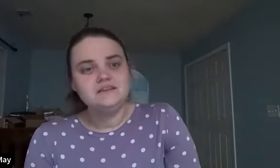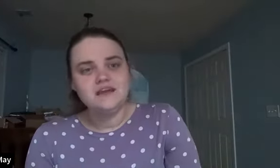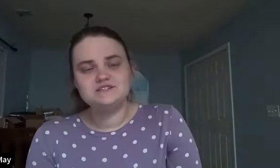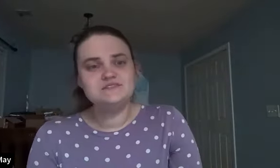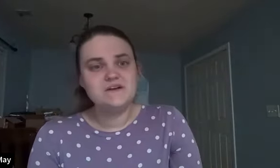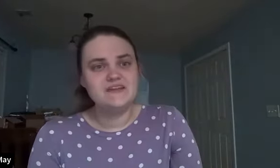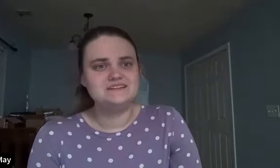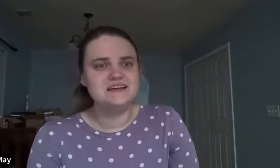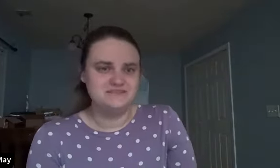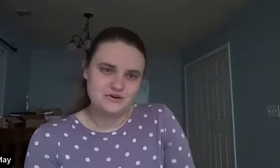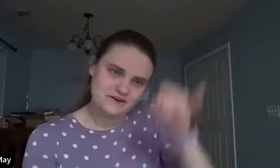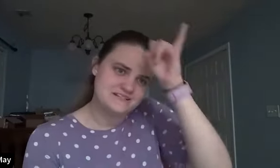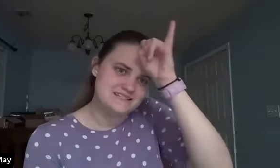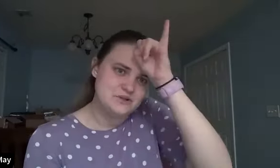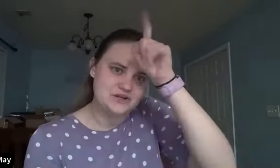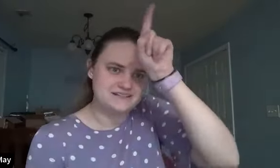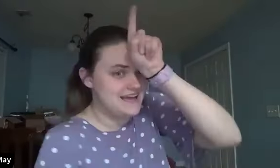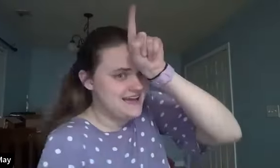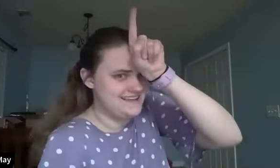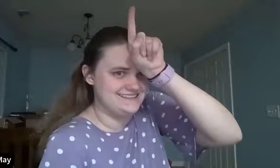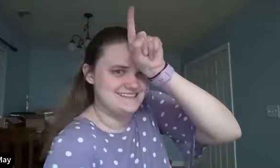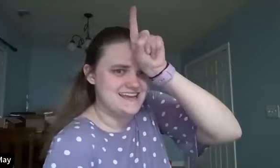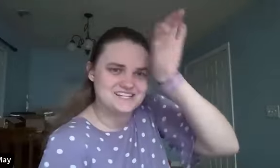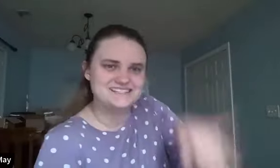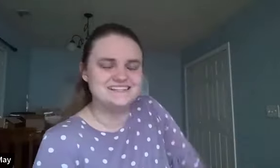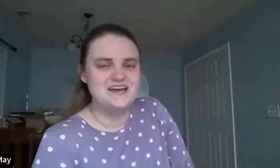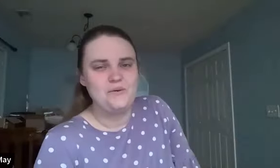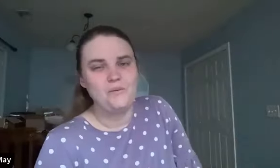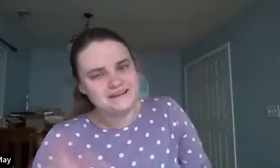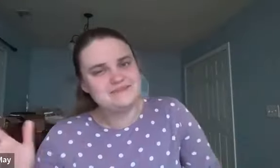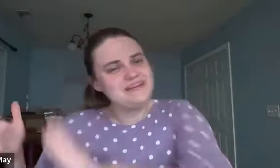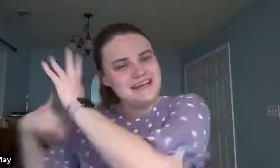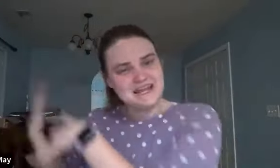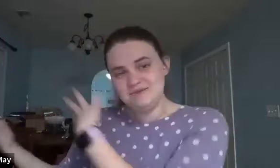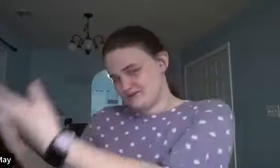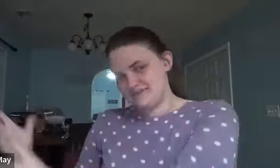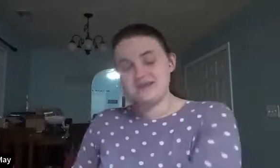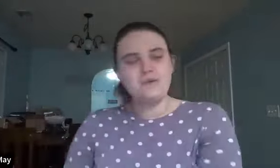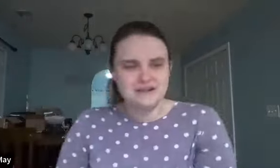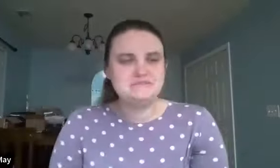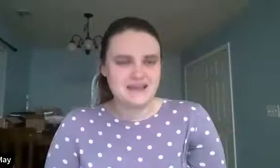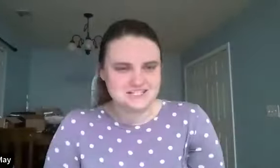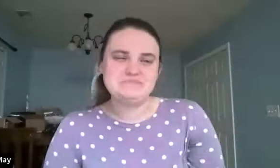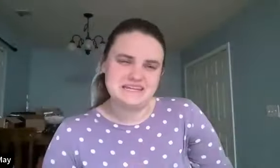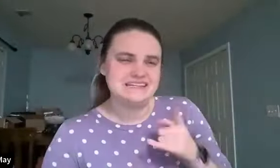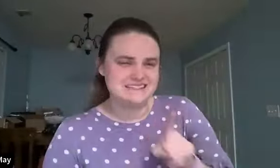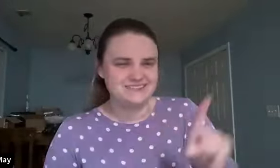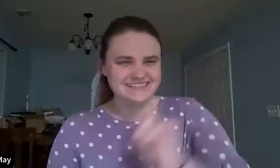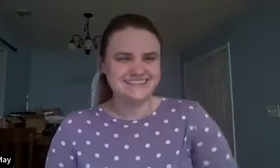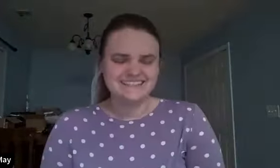Yeah, it's always fun. Like I said, they're very similar signs that just one can mean an animal or something, and one can be actually being insulting. It's